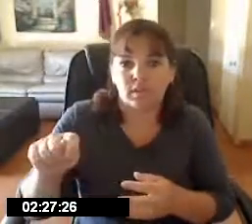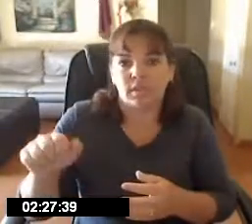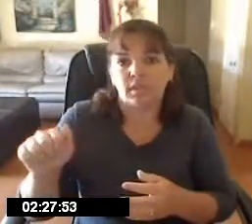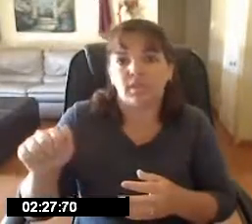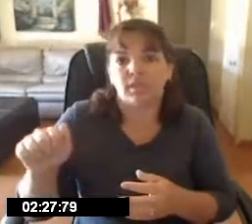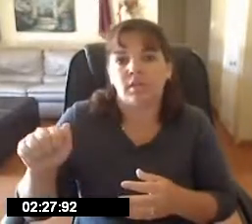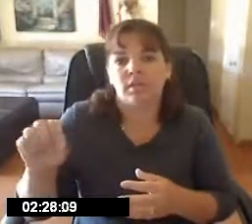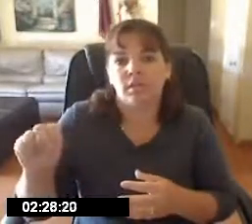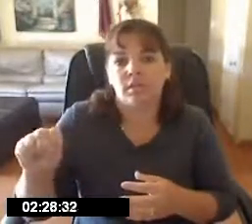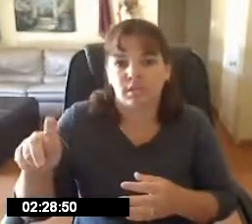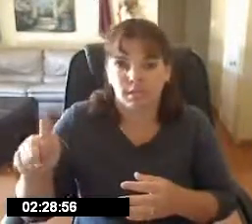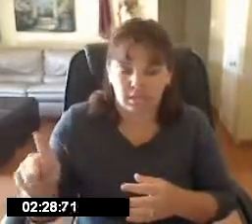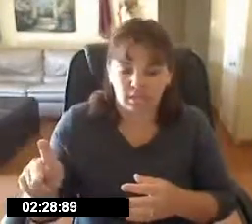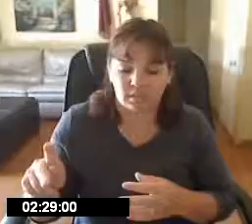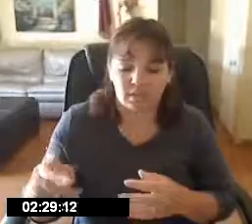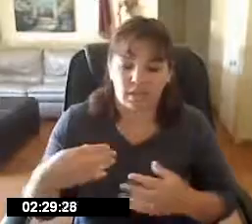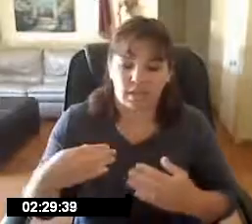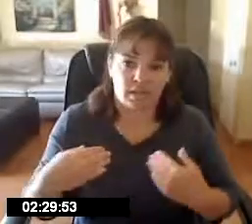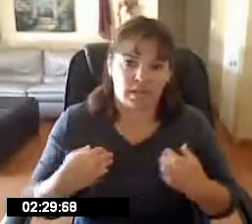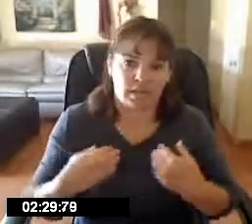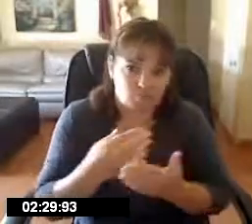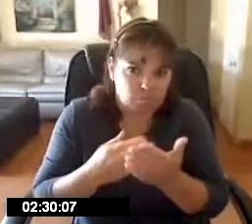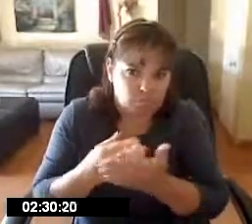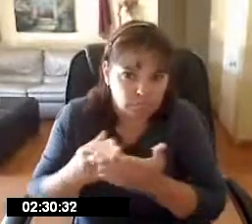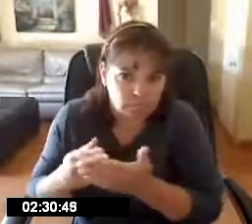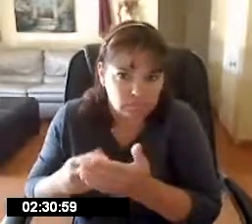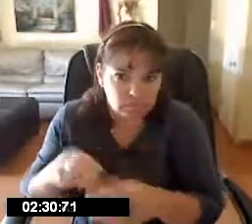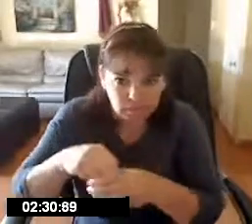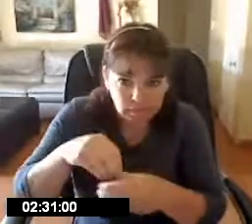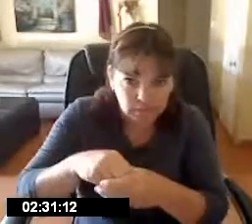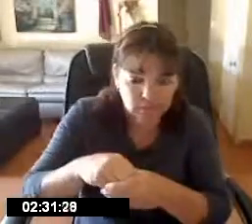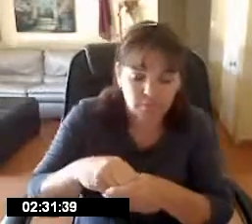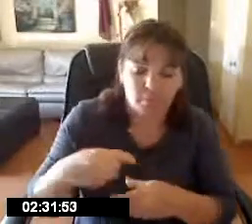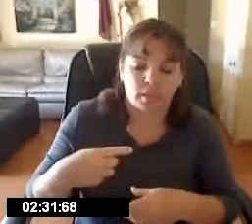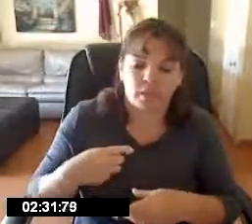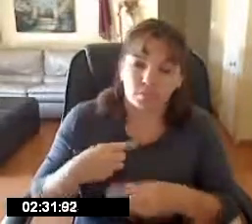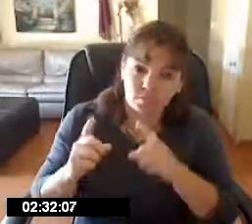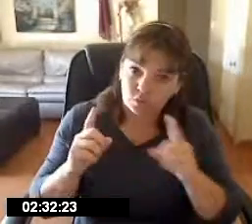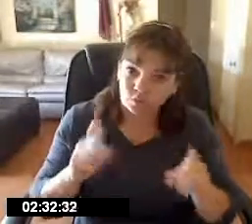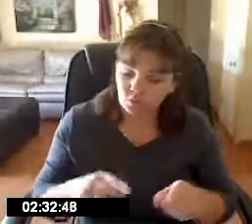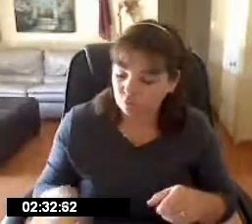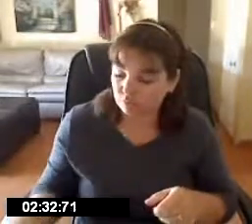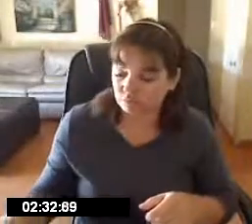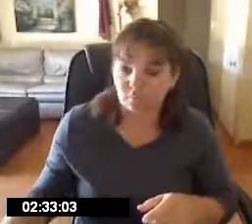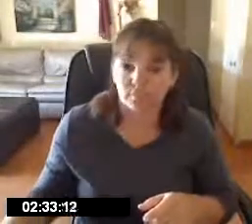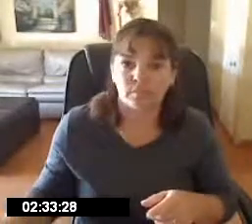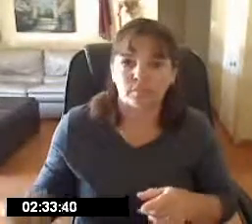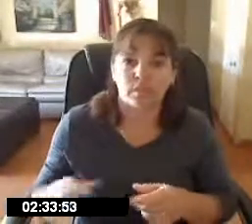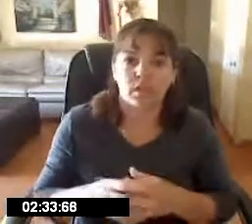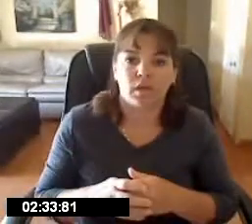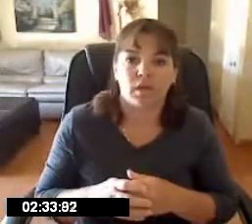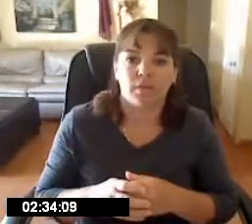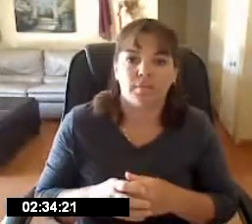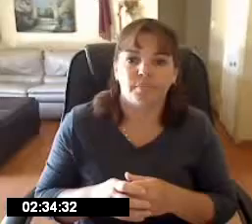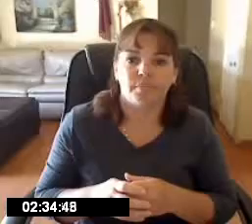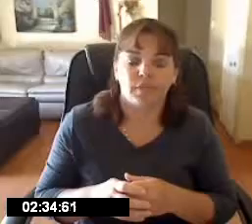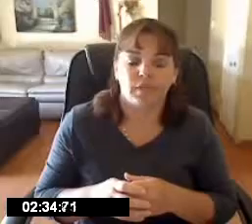in a couple of areas. So I'm going to kind of briefly go over those. But again, you'll want to download that information